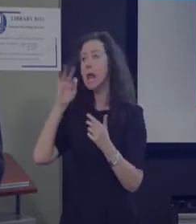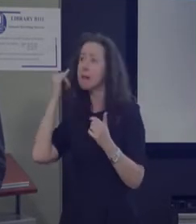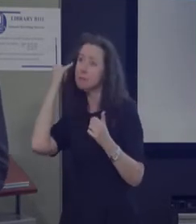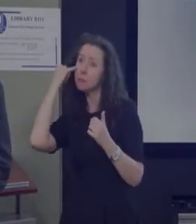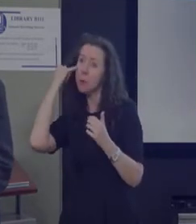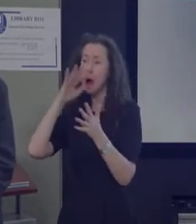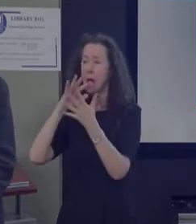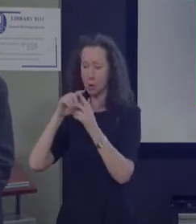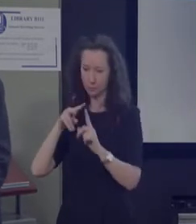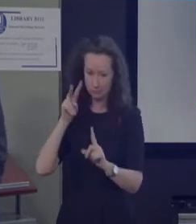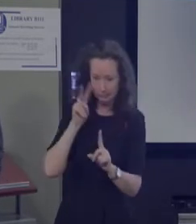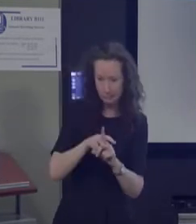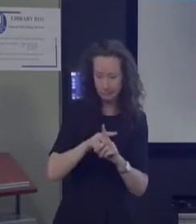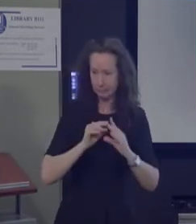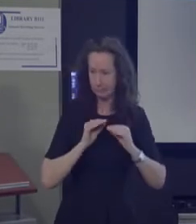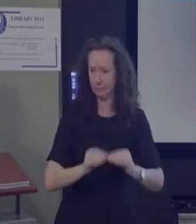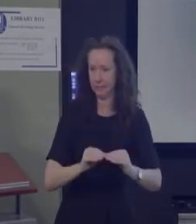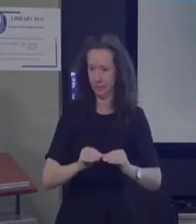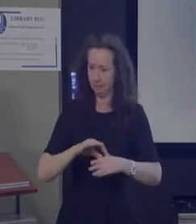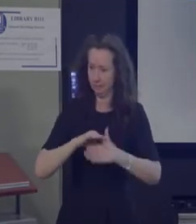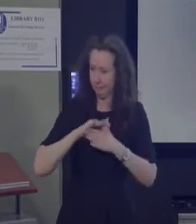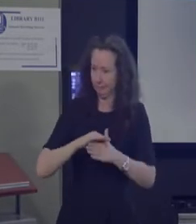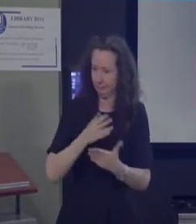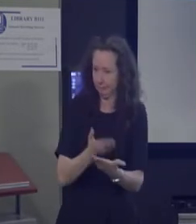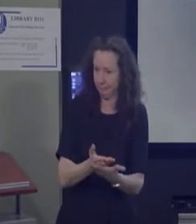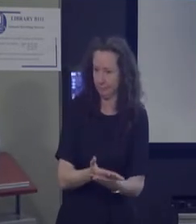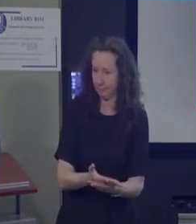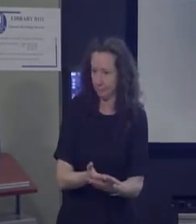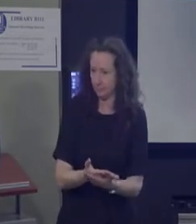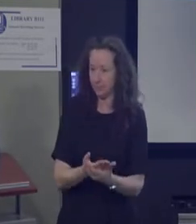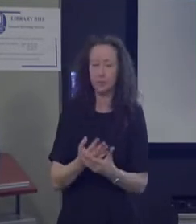context. We need some simple physical